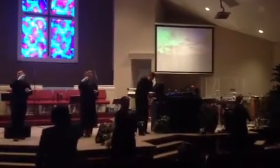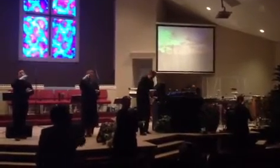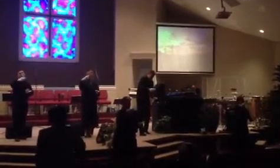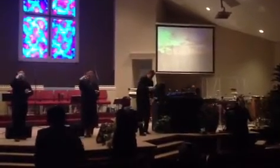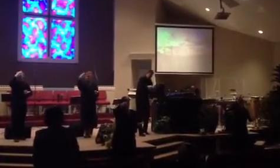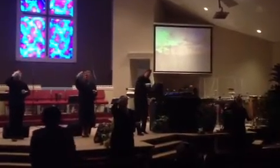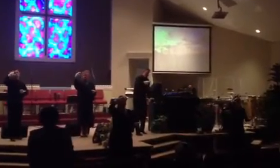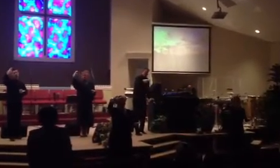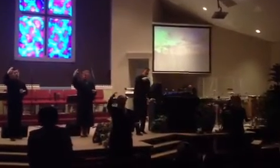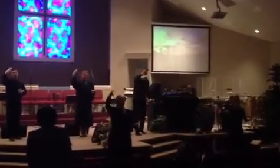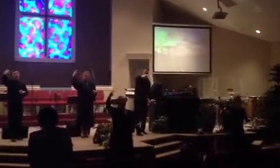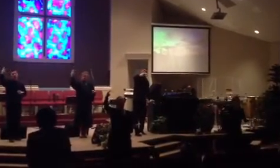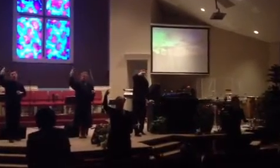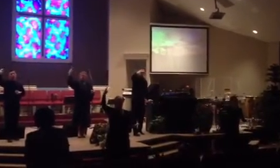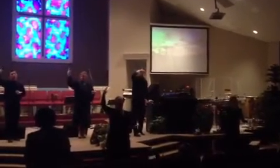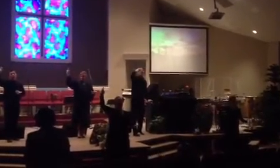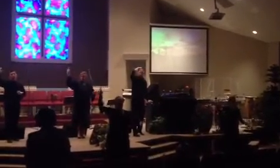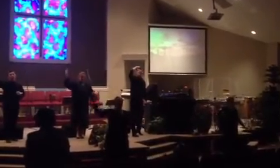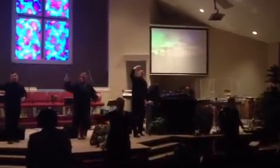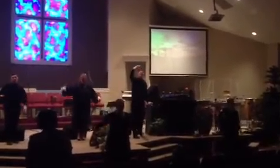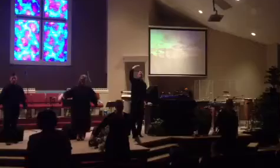yeah.